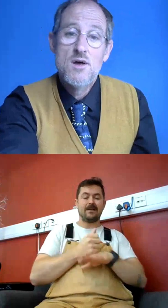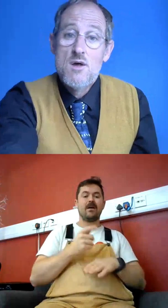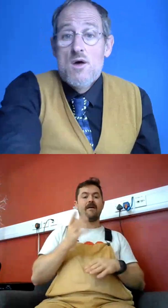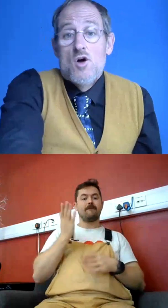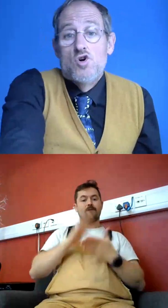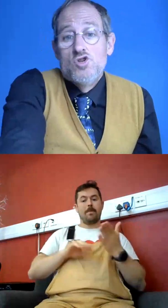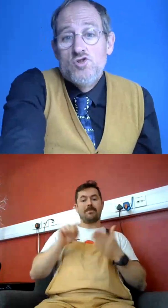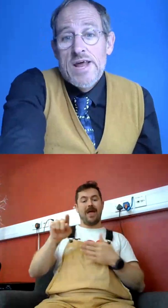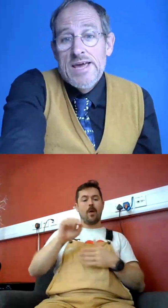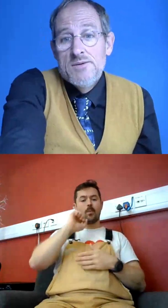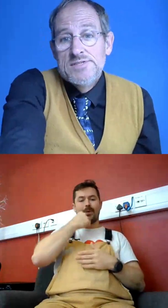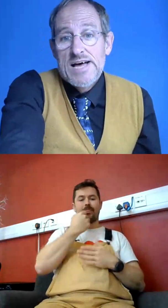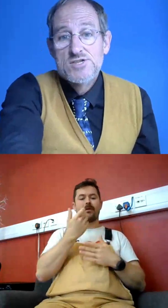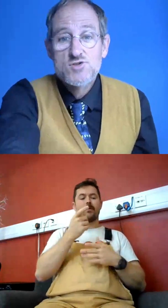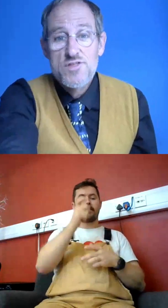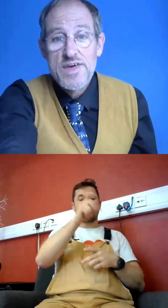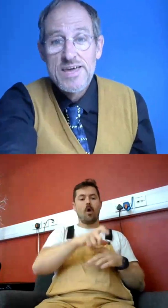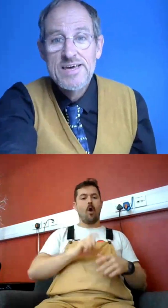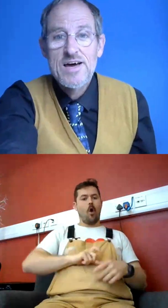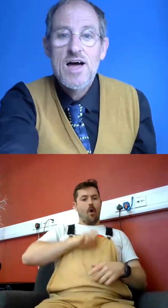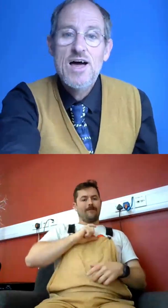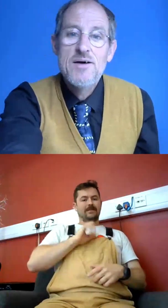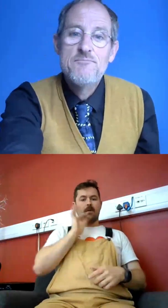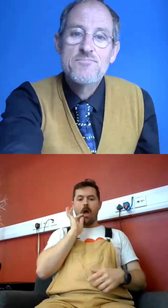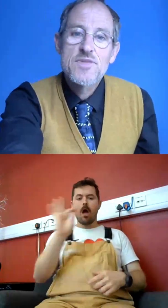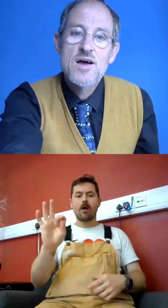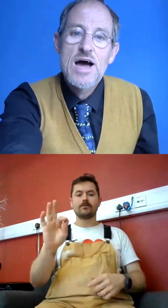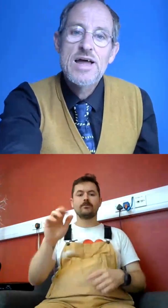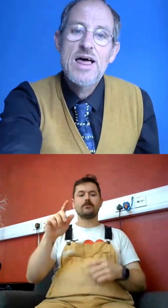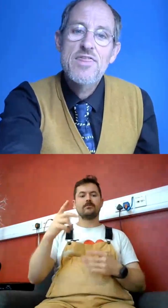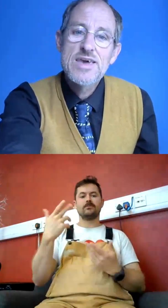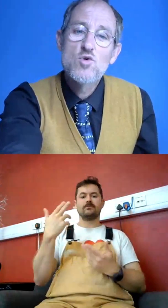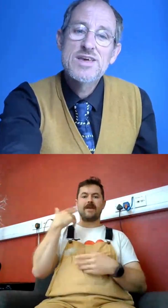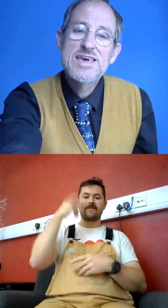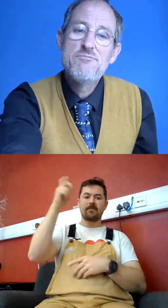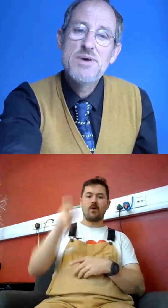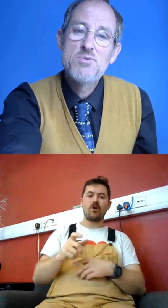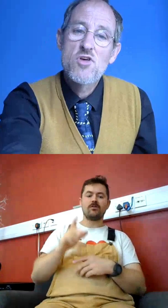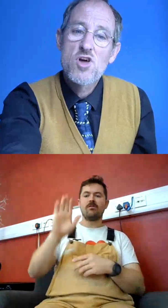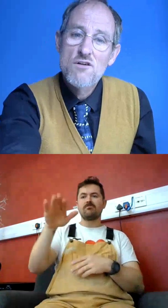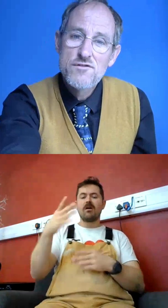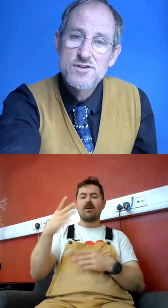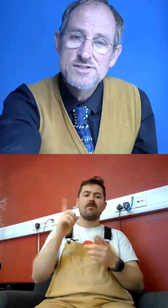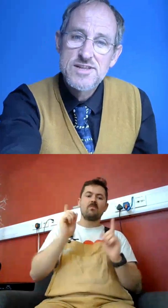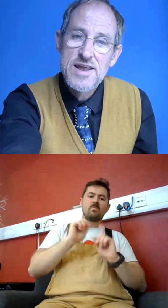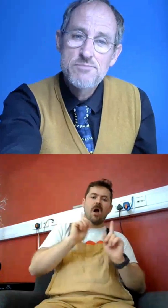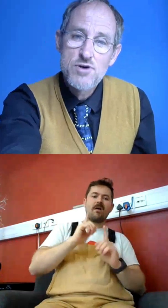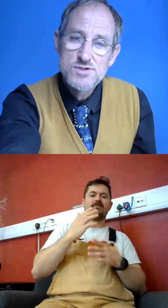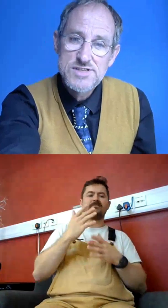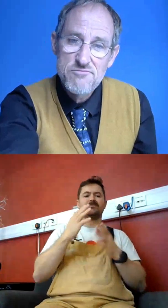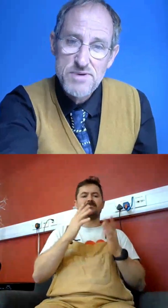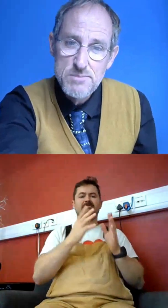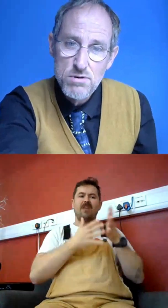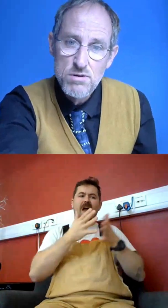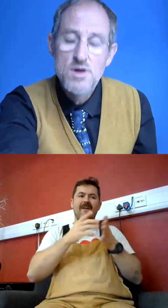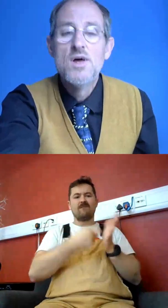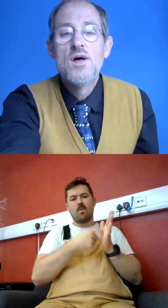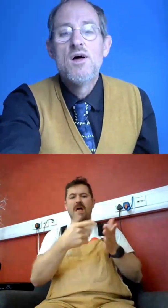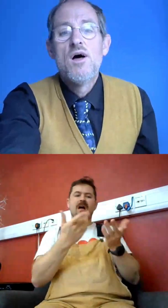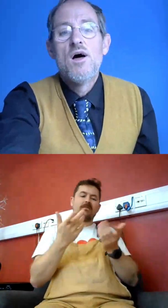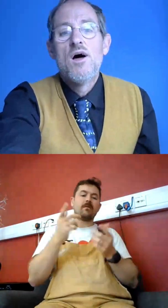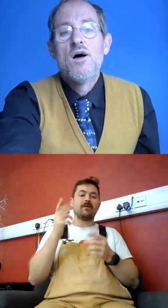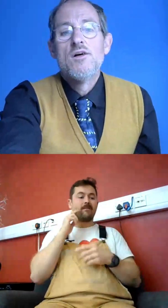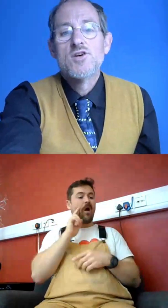numbers, country names, that sort of thing. And I think it will give people the confidence to then approach deaf